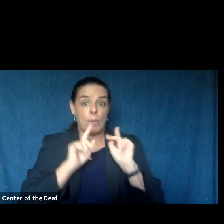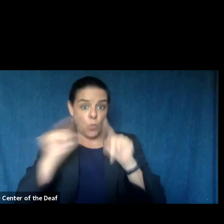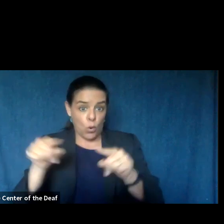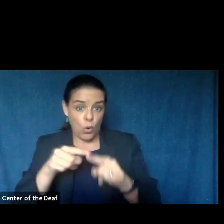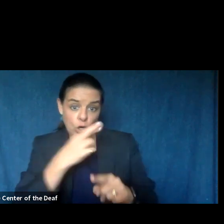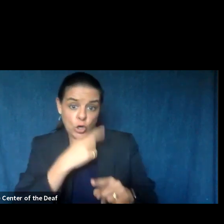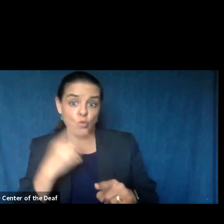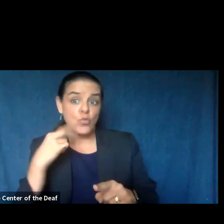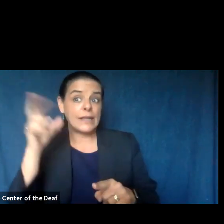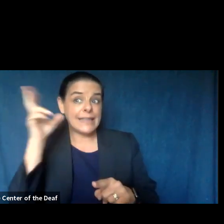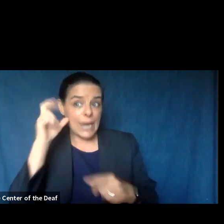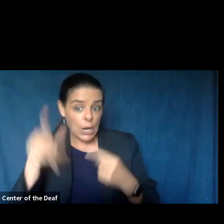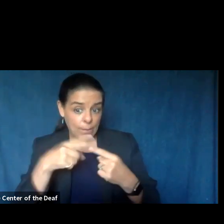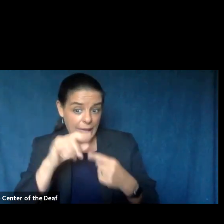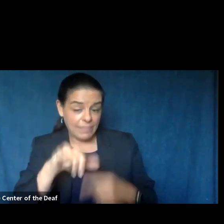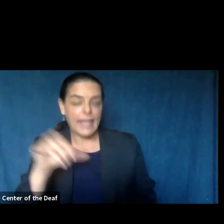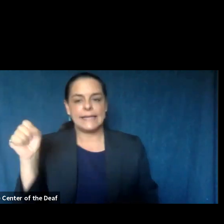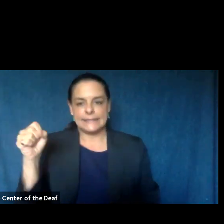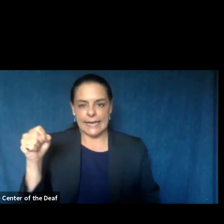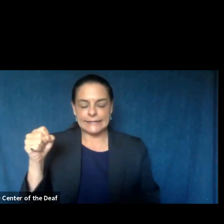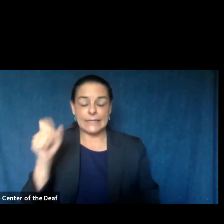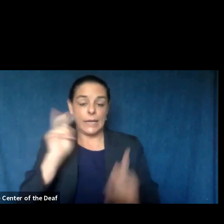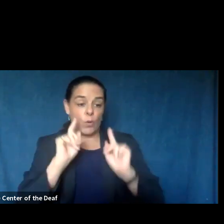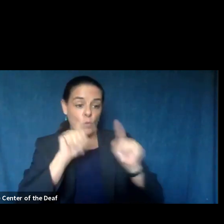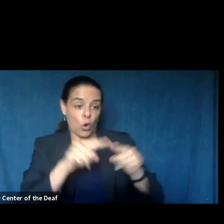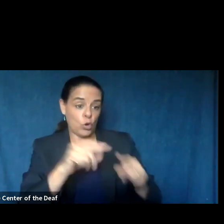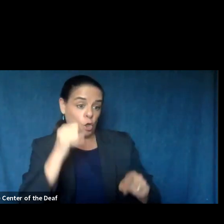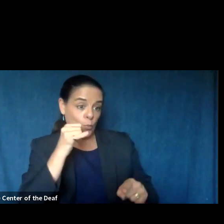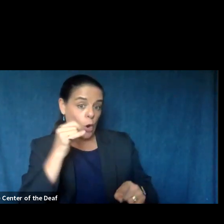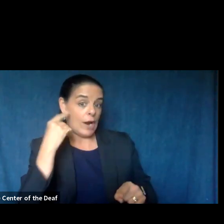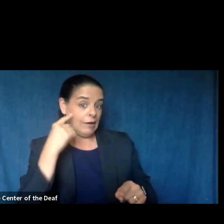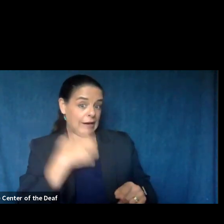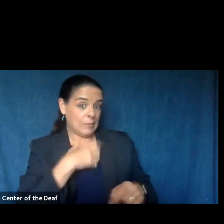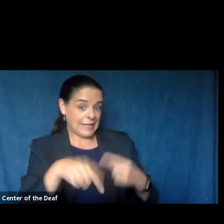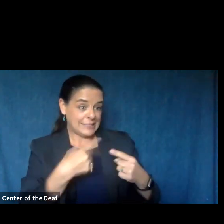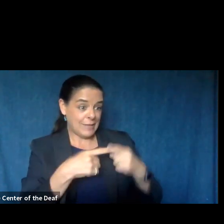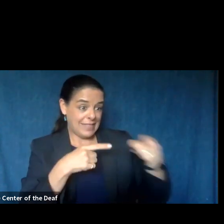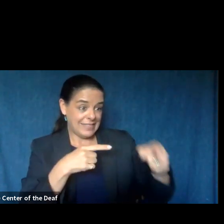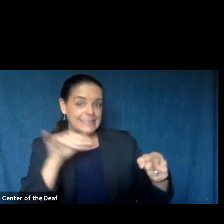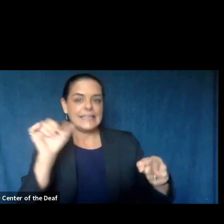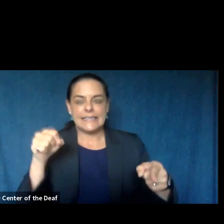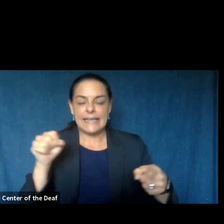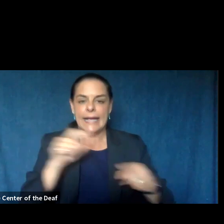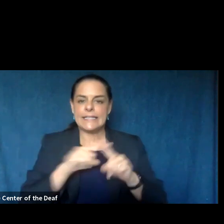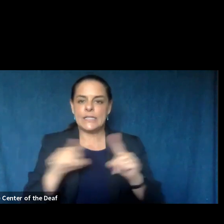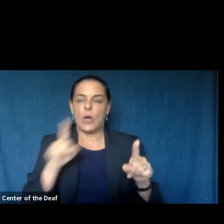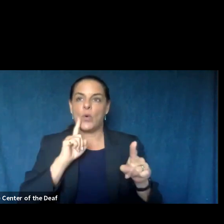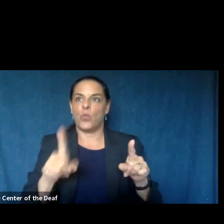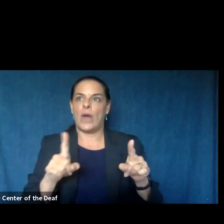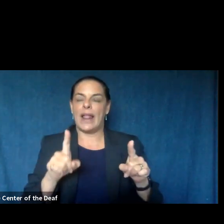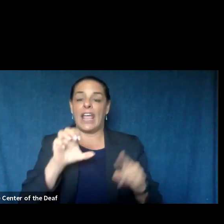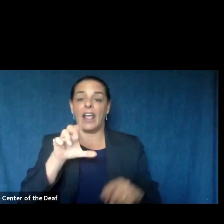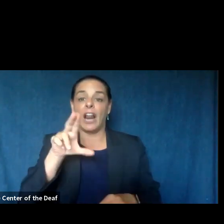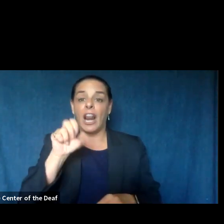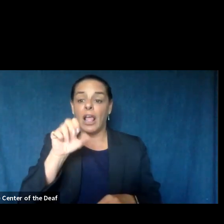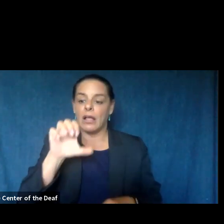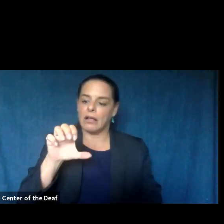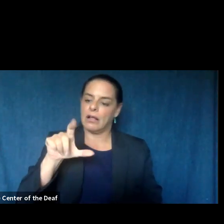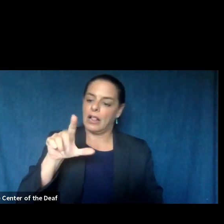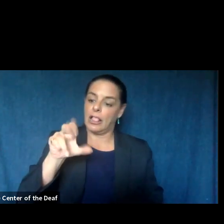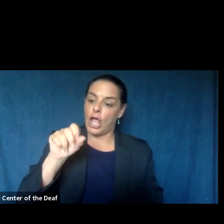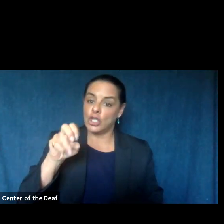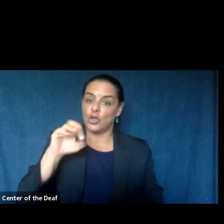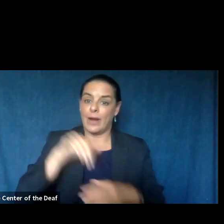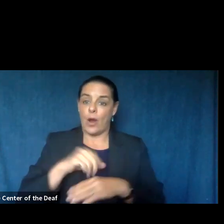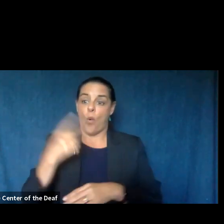and we're hearing about those? Yes. Are they going to bars and we hear about those? Yes. But we haven't had a convergence of clusters at a